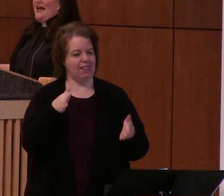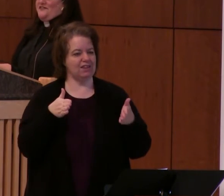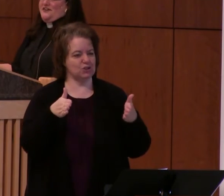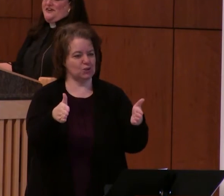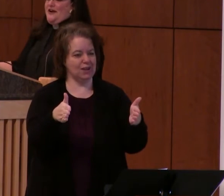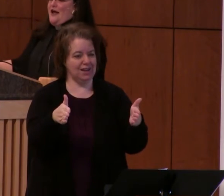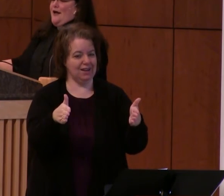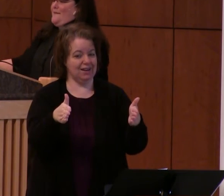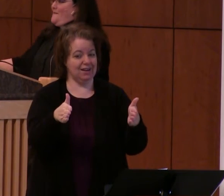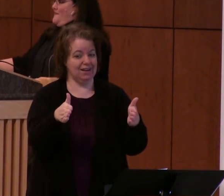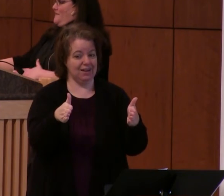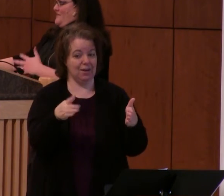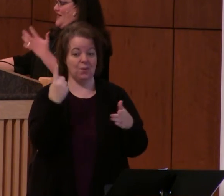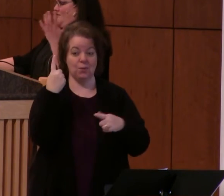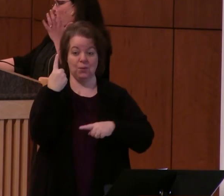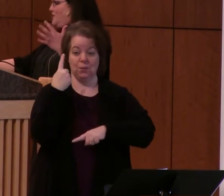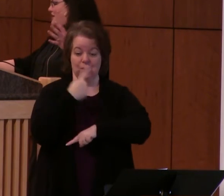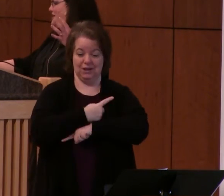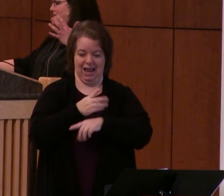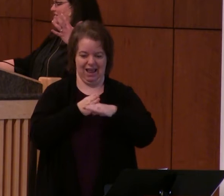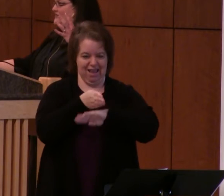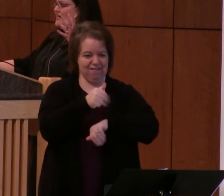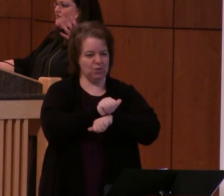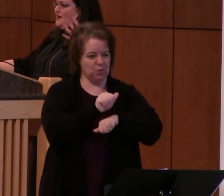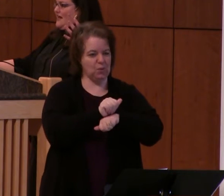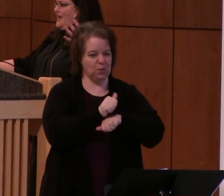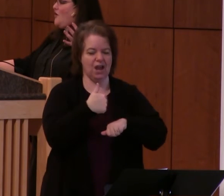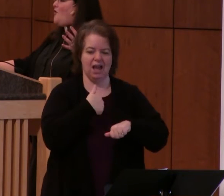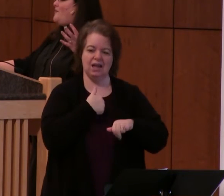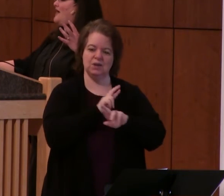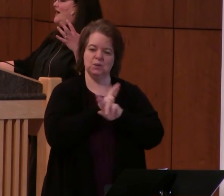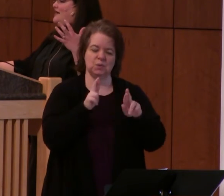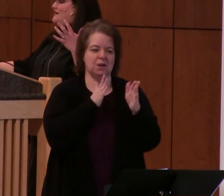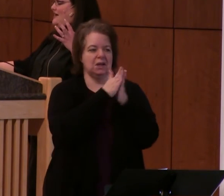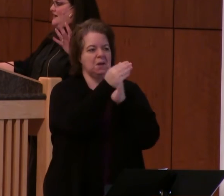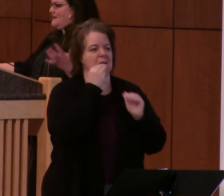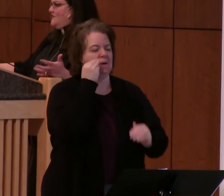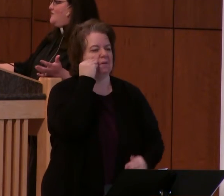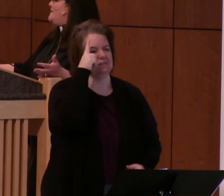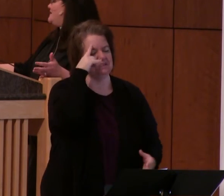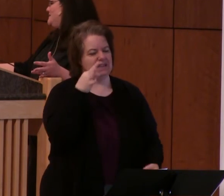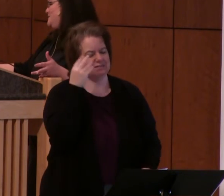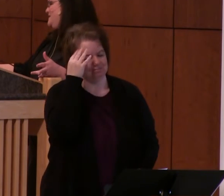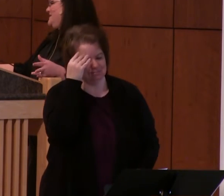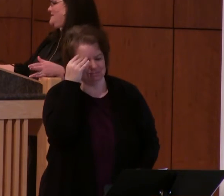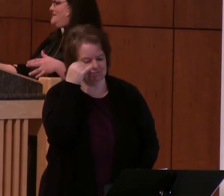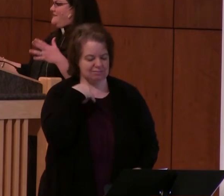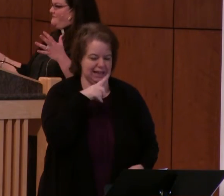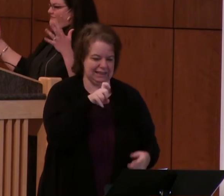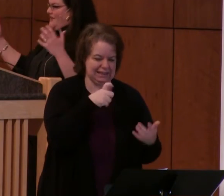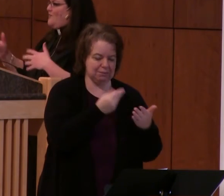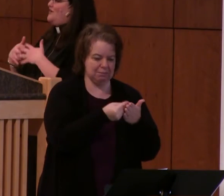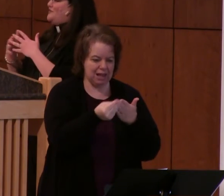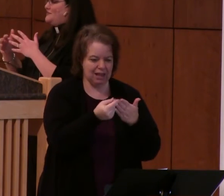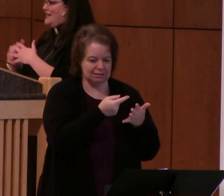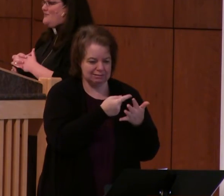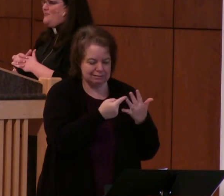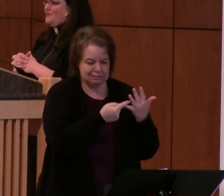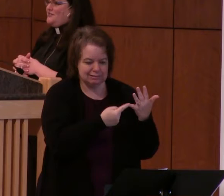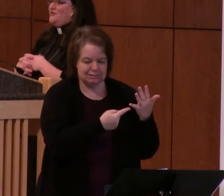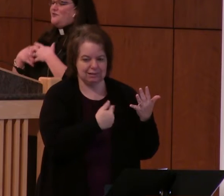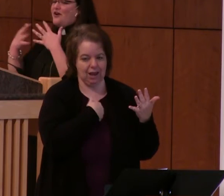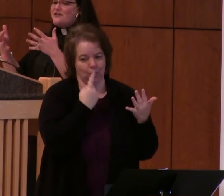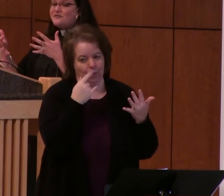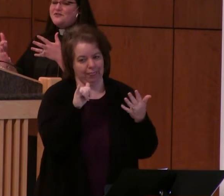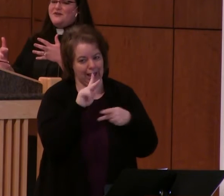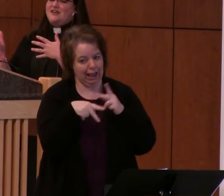see, Monday after work, I was getting ready to head home, and I needed a few things because I'm one of those kind of